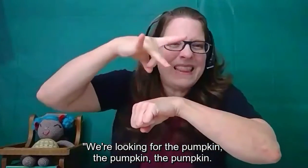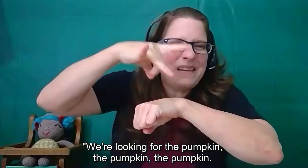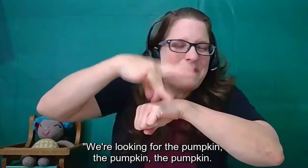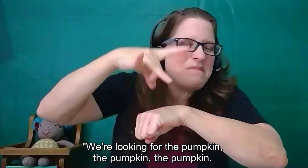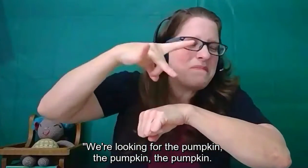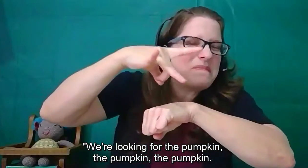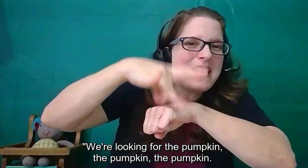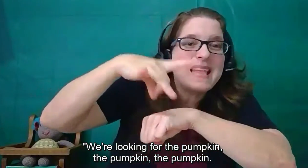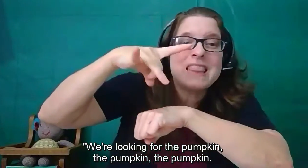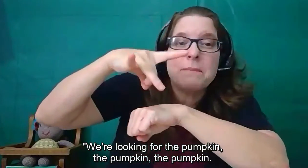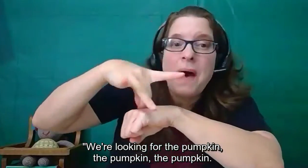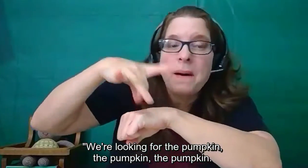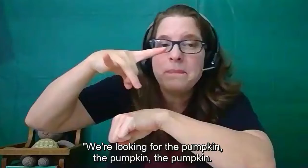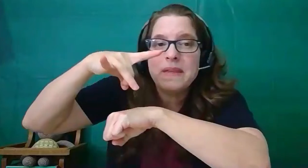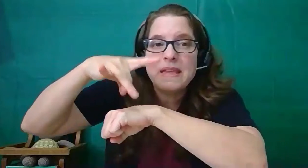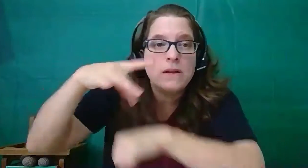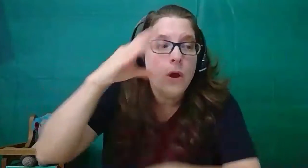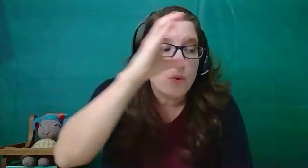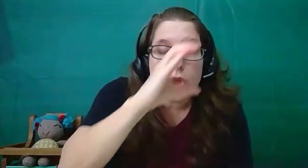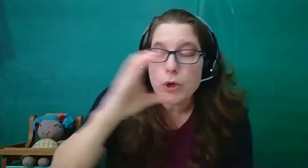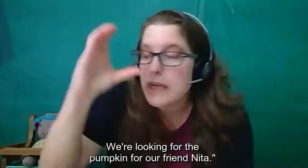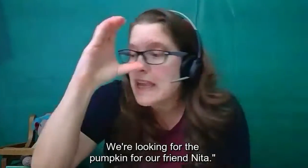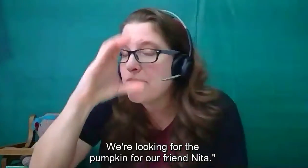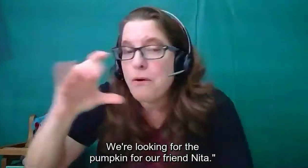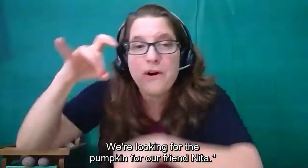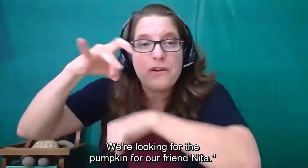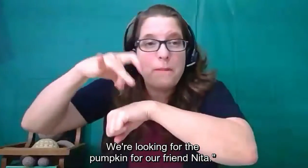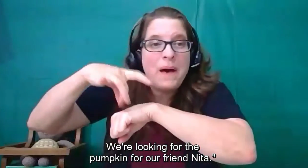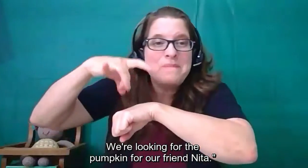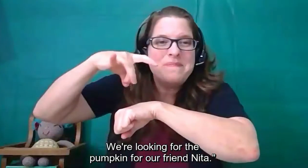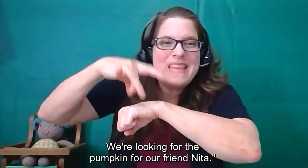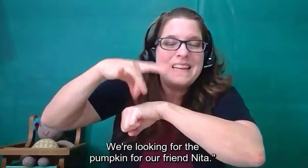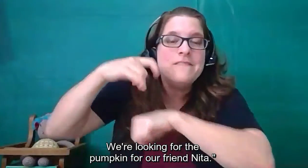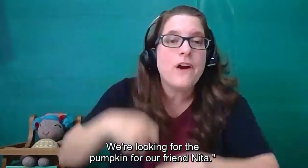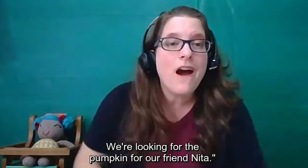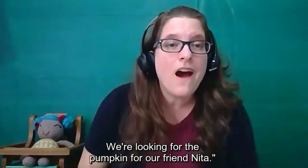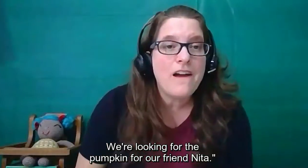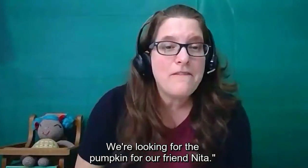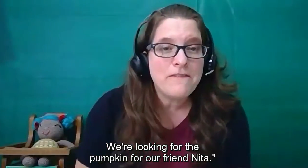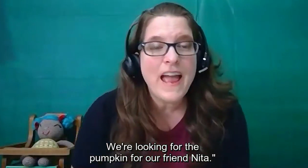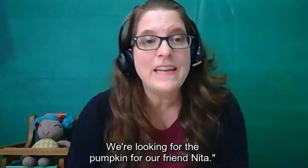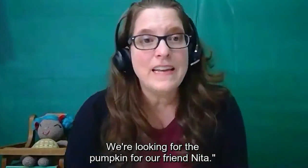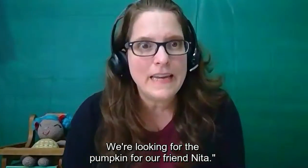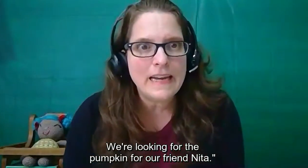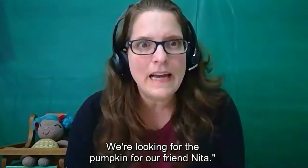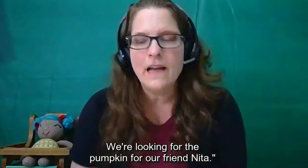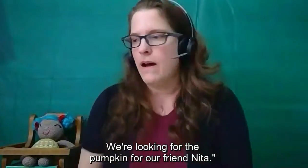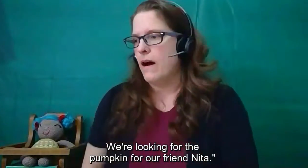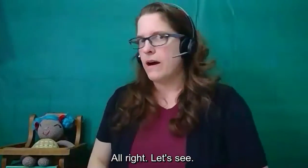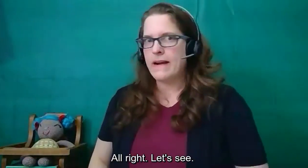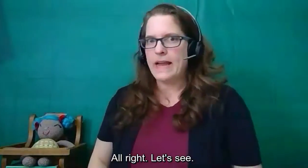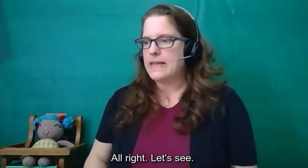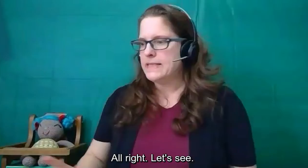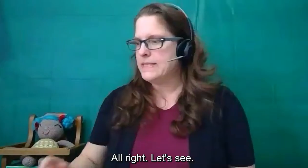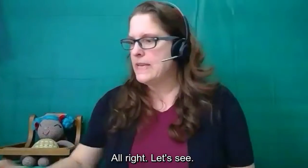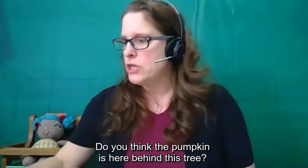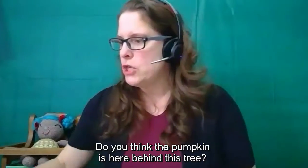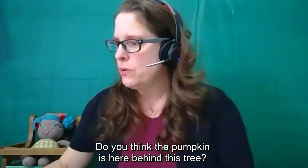the pumpkin, the pumpkin. We're looking for the pumpkin for our friend Nita. All right, let's see. Do you think